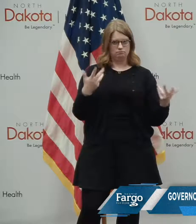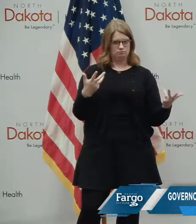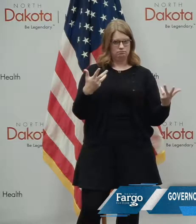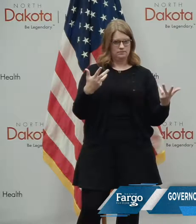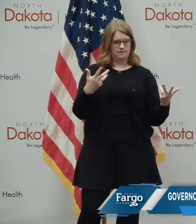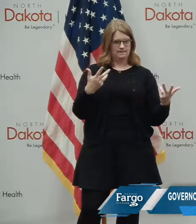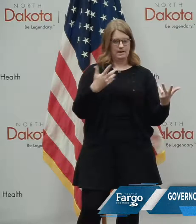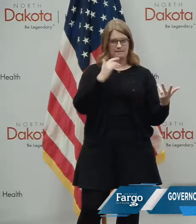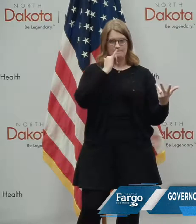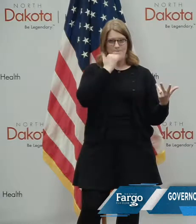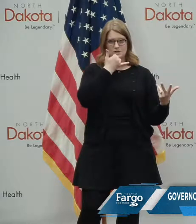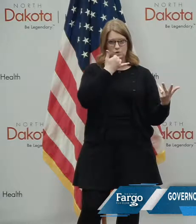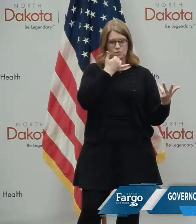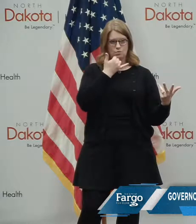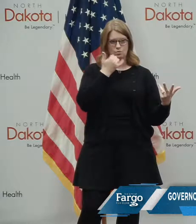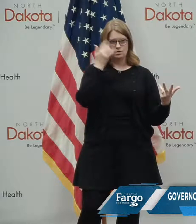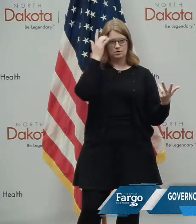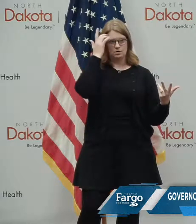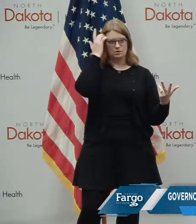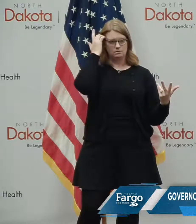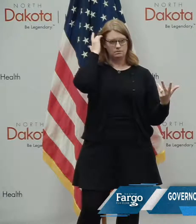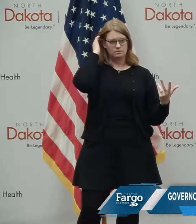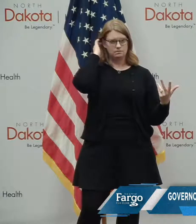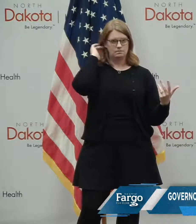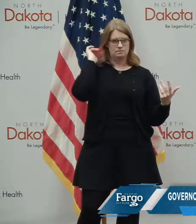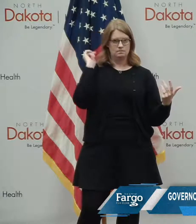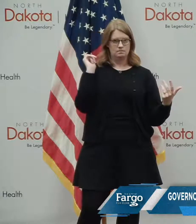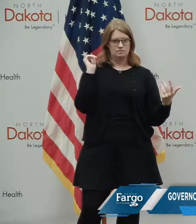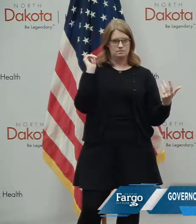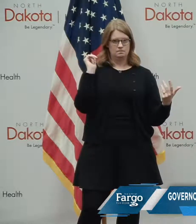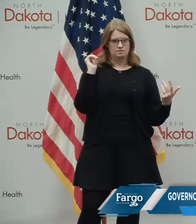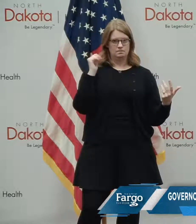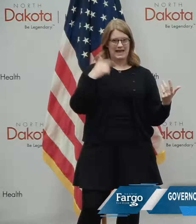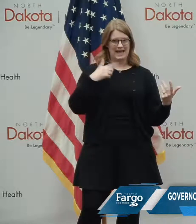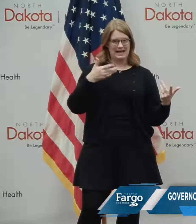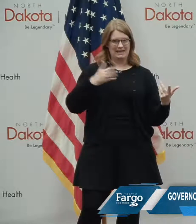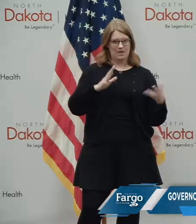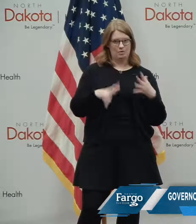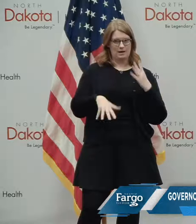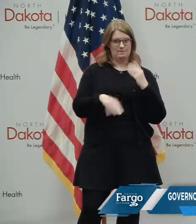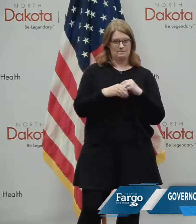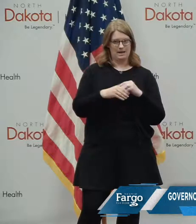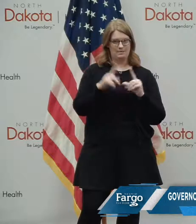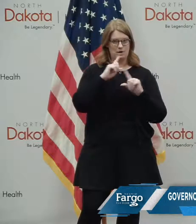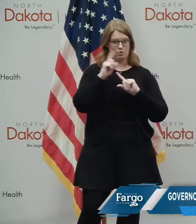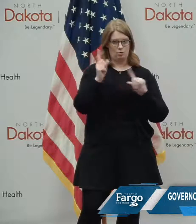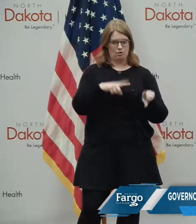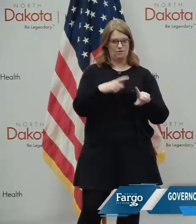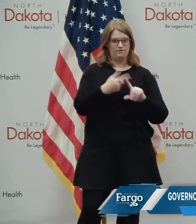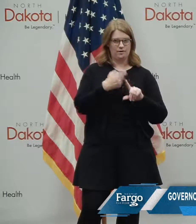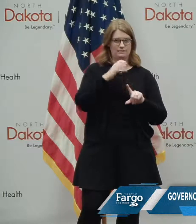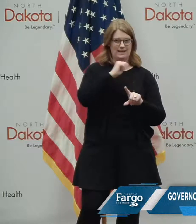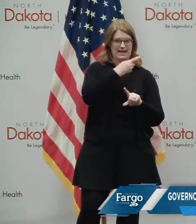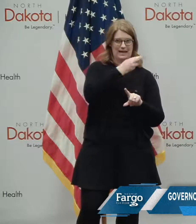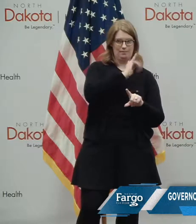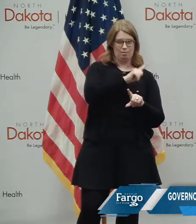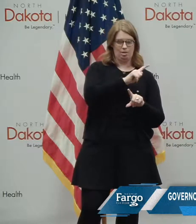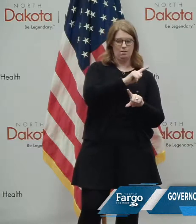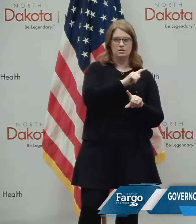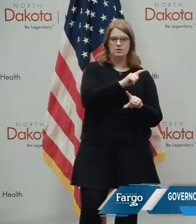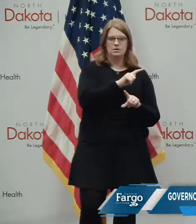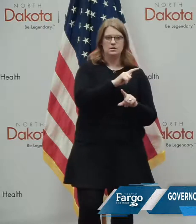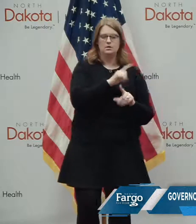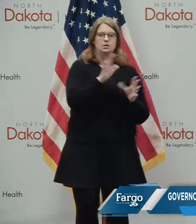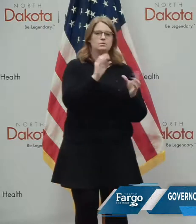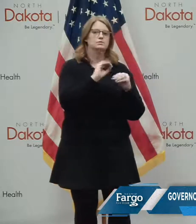a miscue because I allowed an amendment of an order that existed from April. I mean, to be clear, there was no